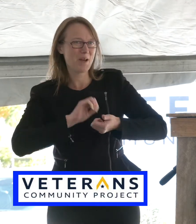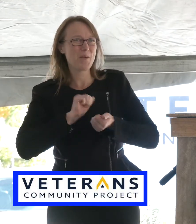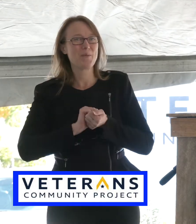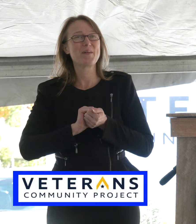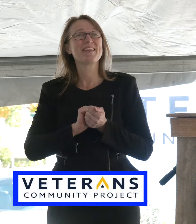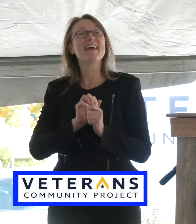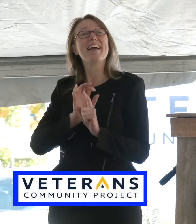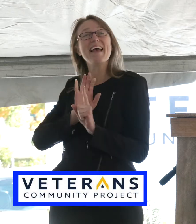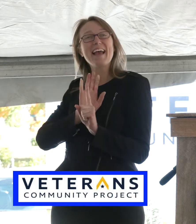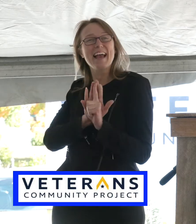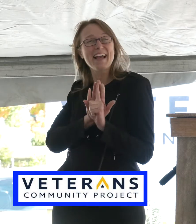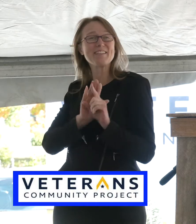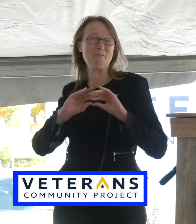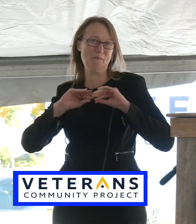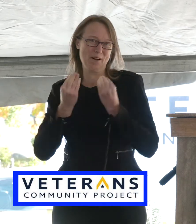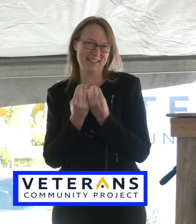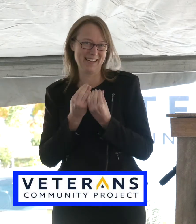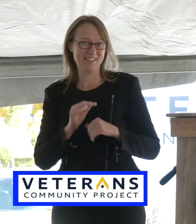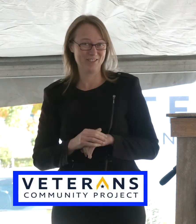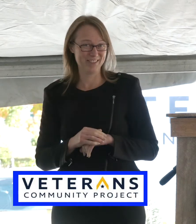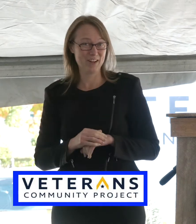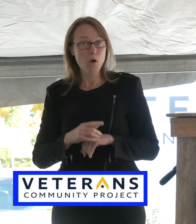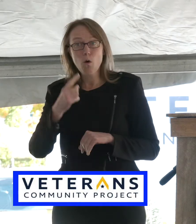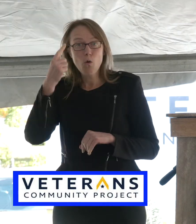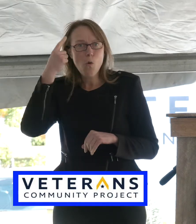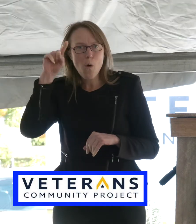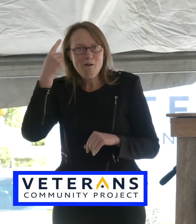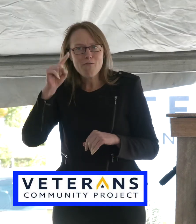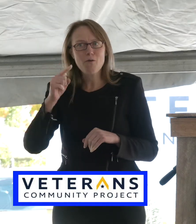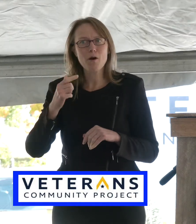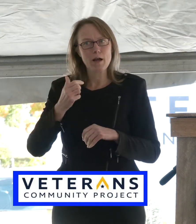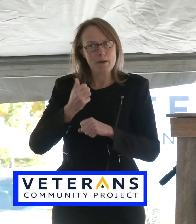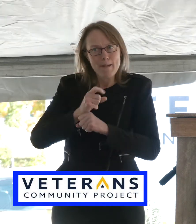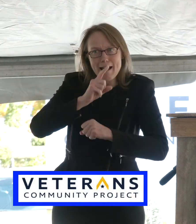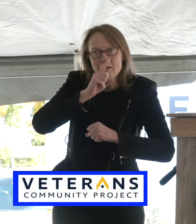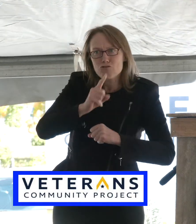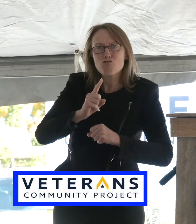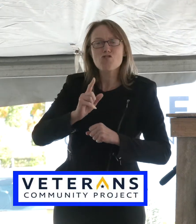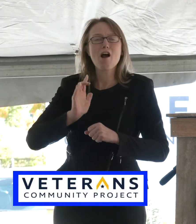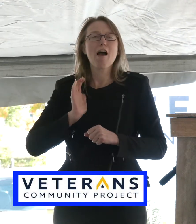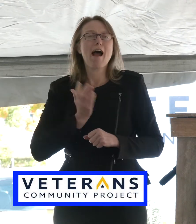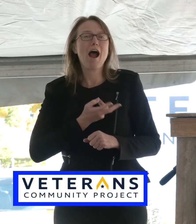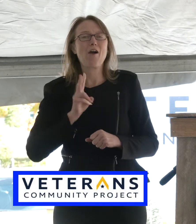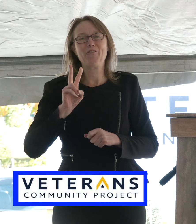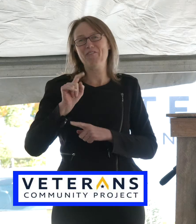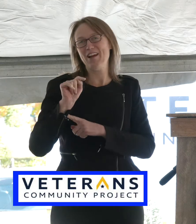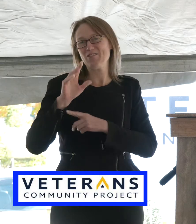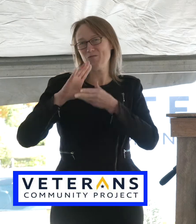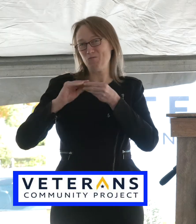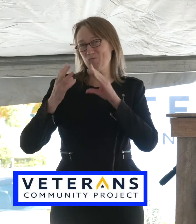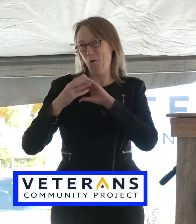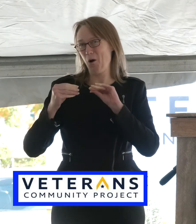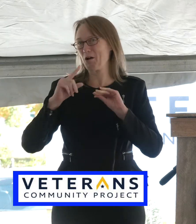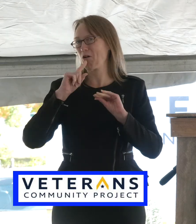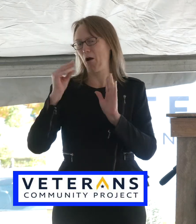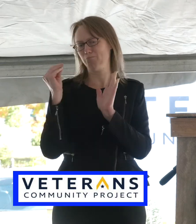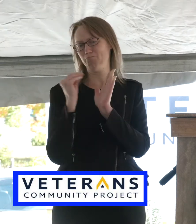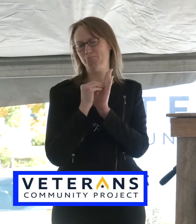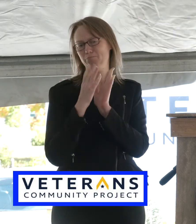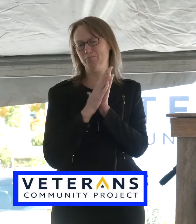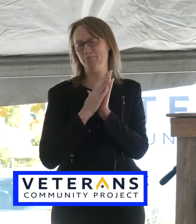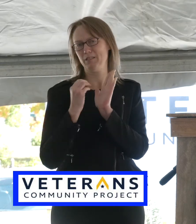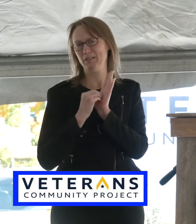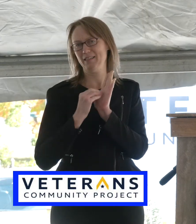organization to make sure our veterans' stories are kept in perpetuity for their families and